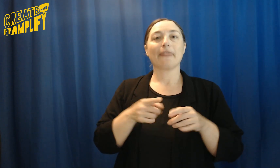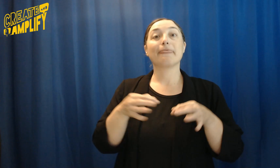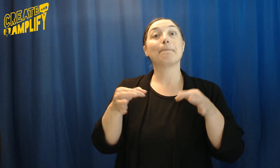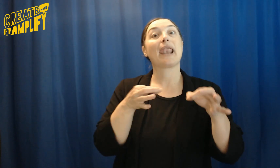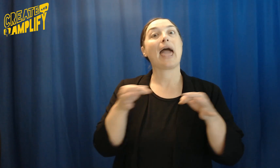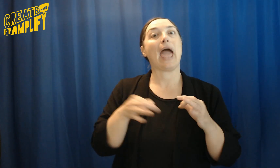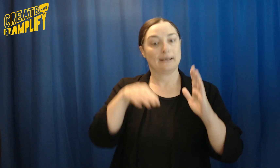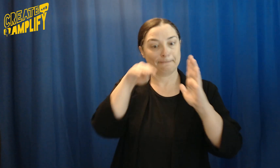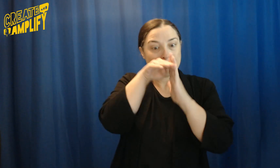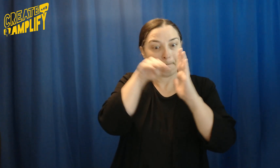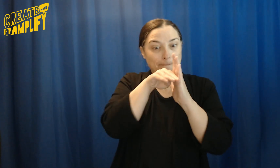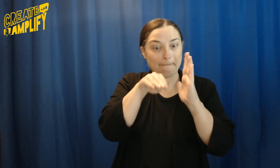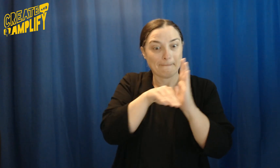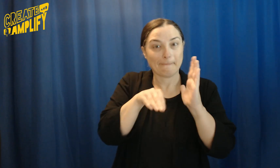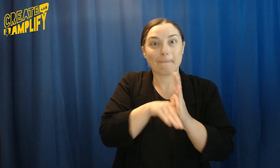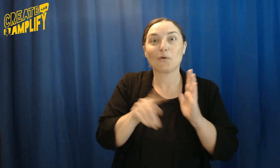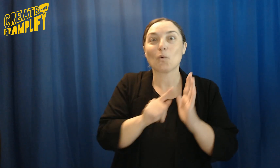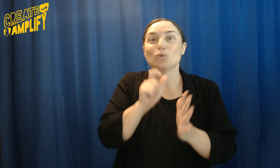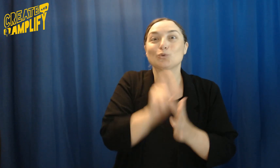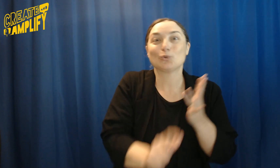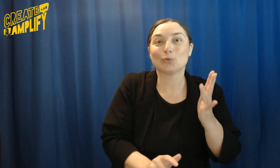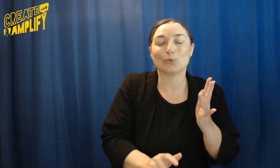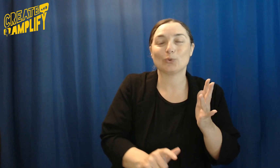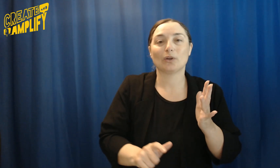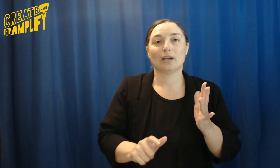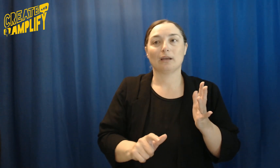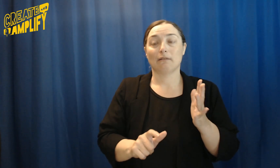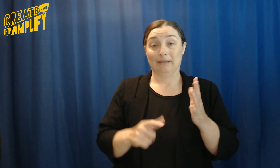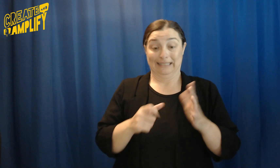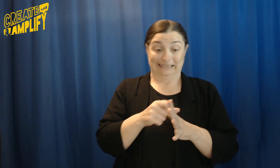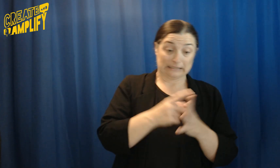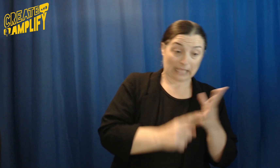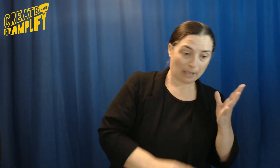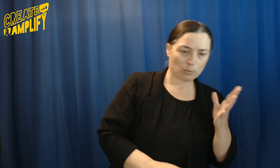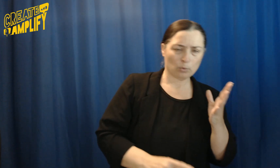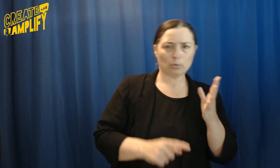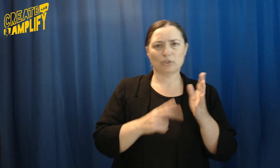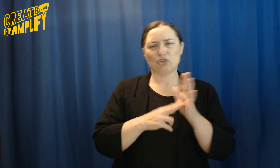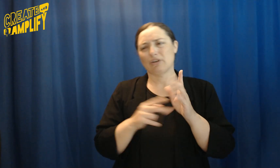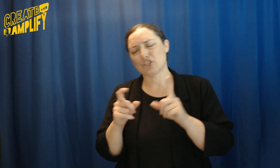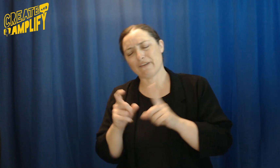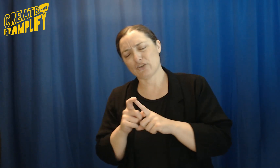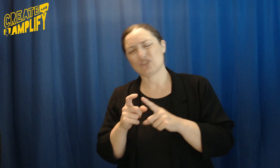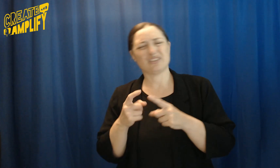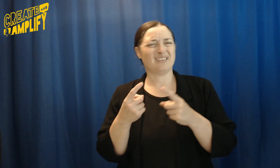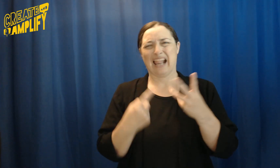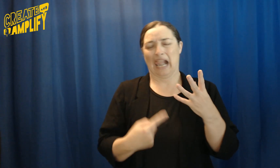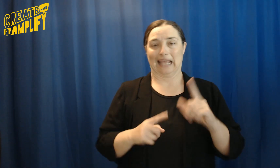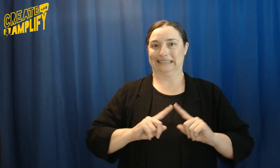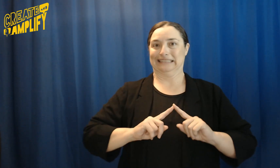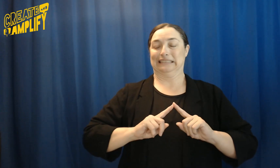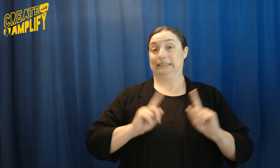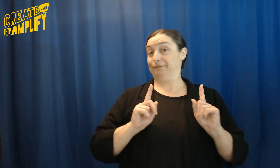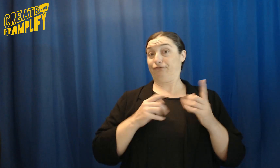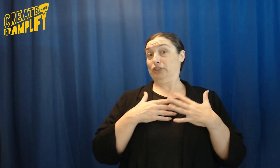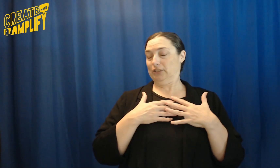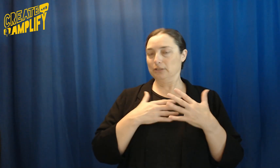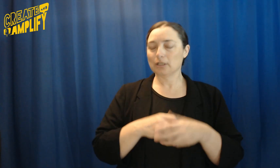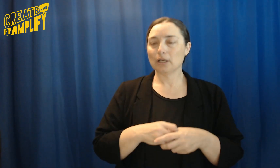successful, particularly when you're disabled, neurodivergent, whatever it may be. Even if there was a